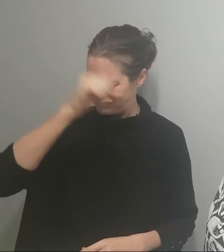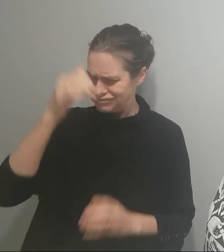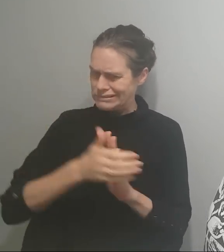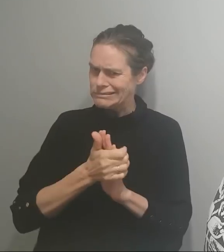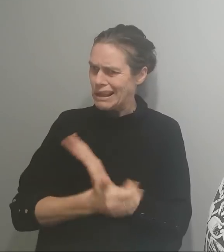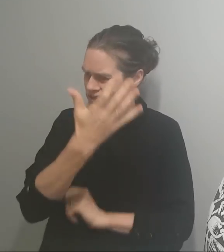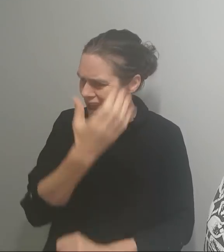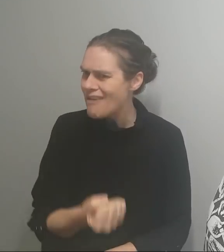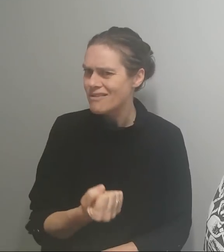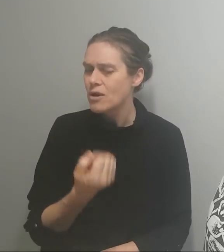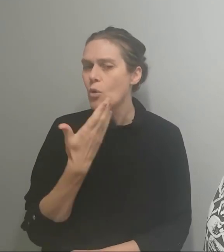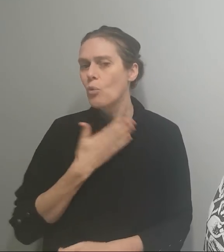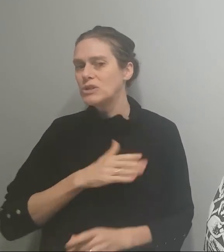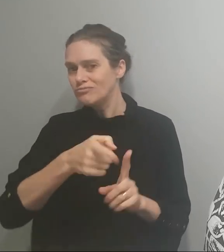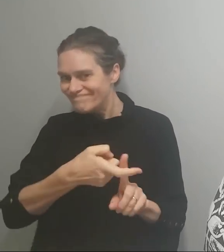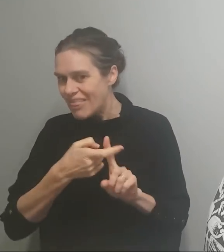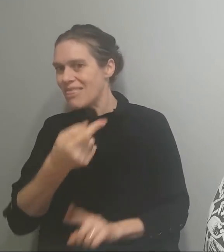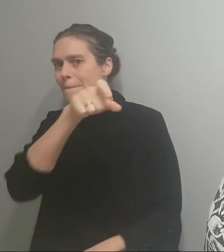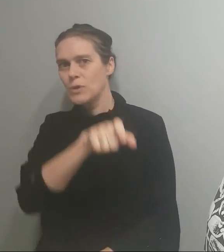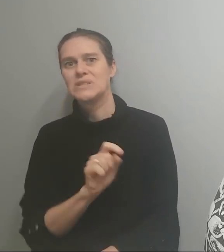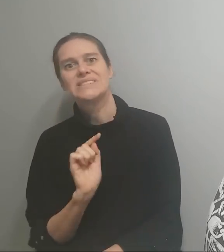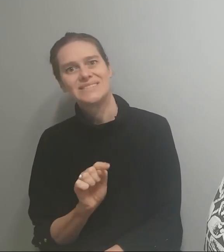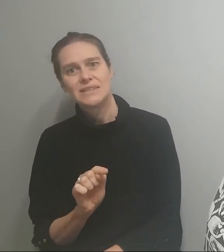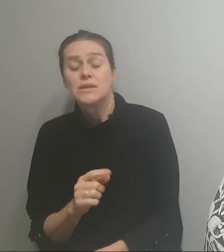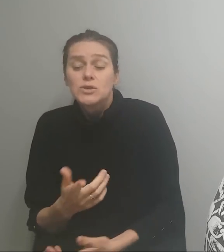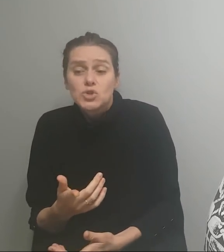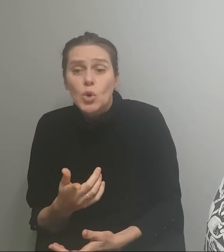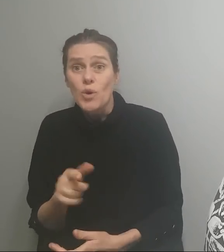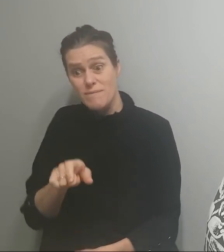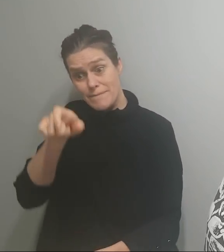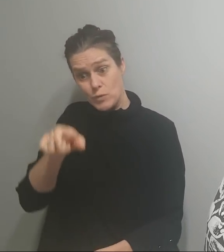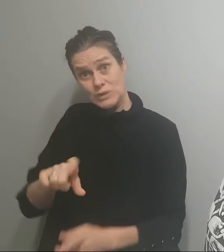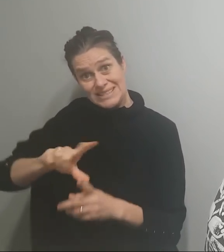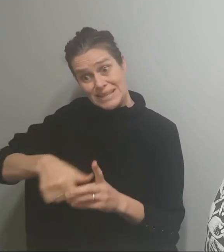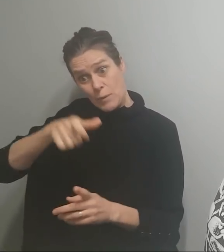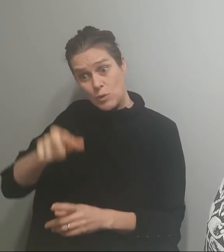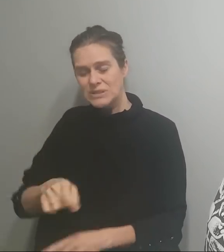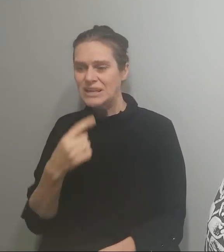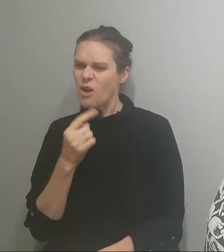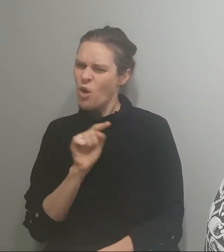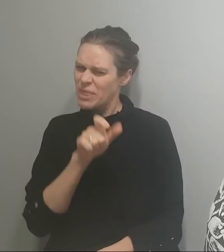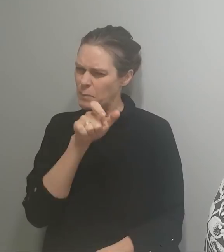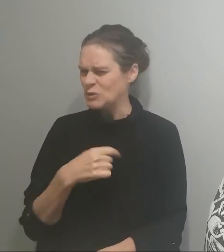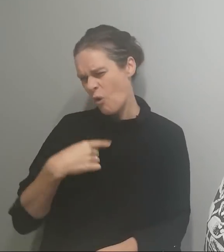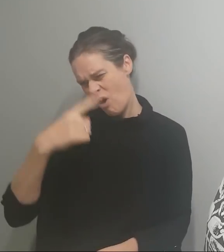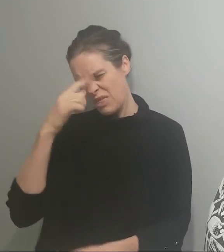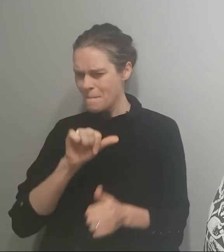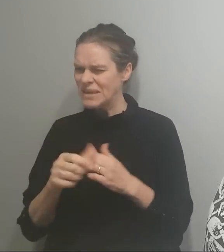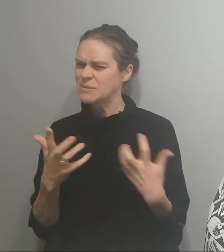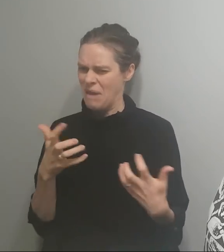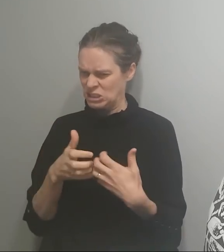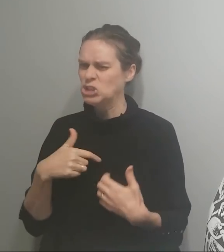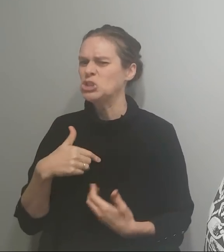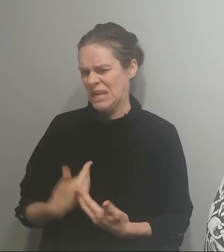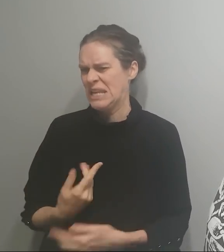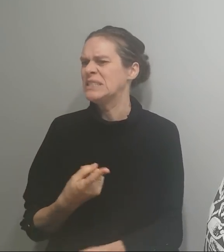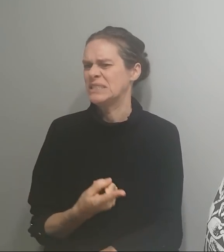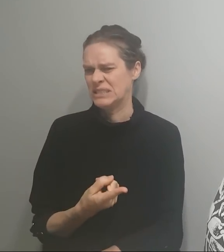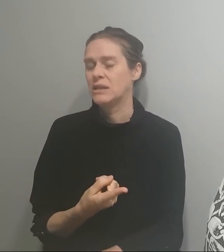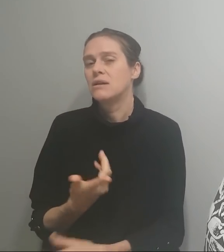for them to suggest that this person is their connector, and for us to work with them to ensure that they have